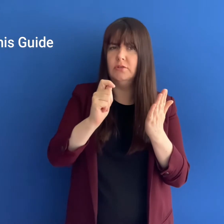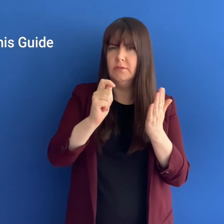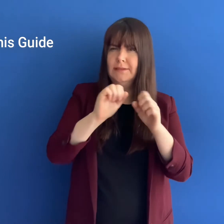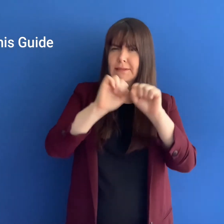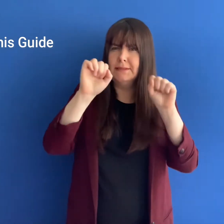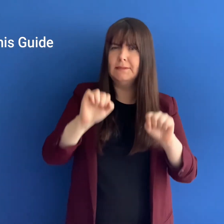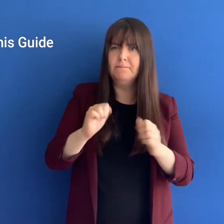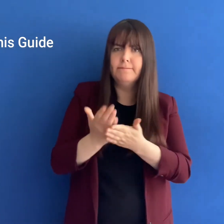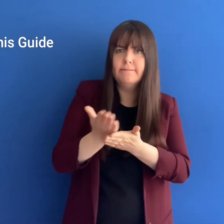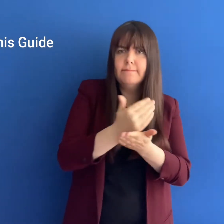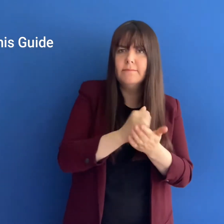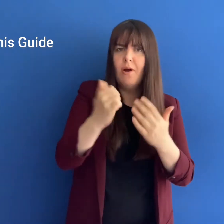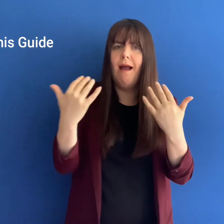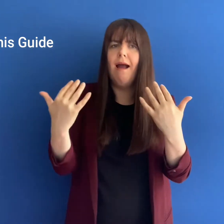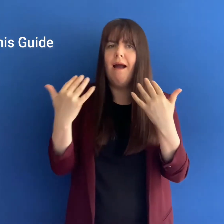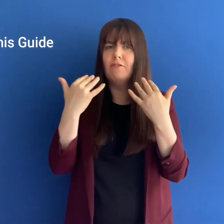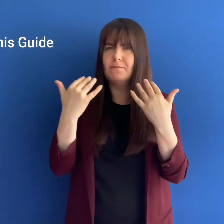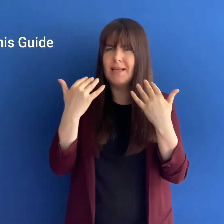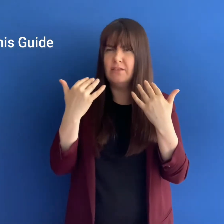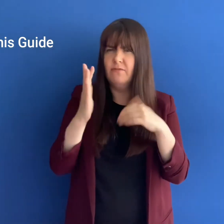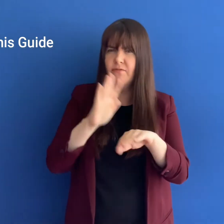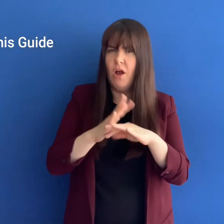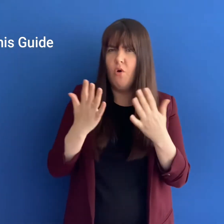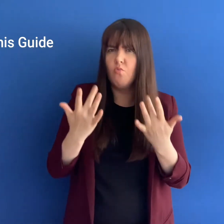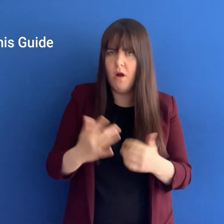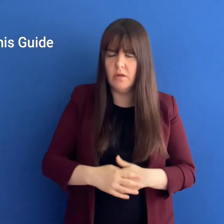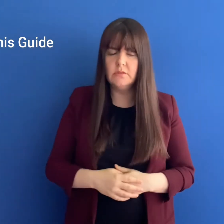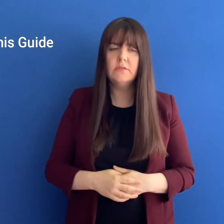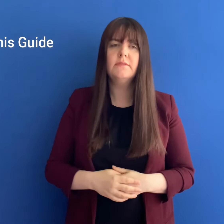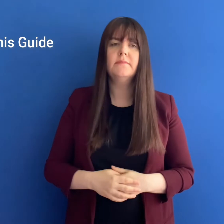What the reporting system that collects your information does,